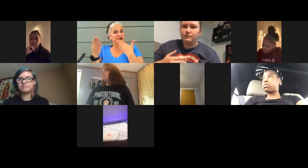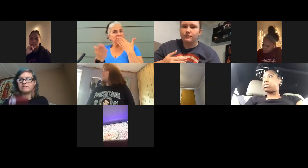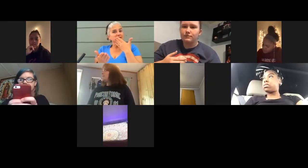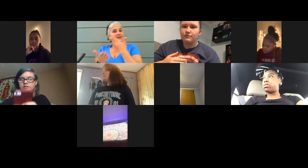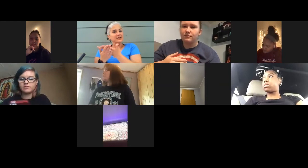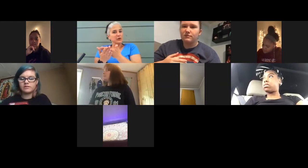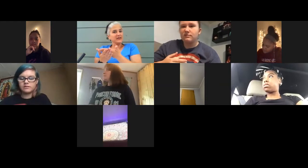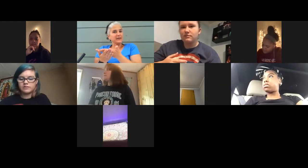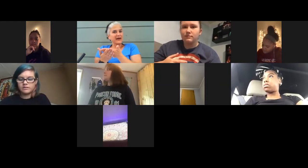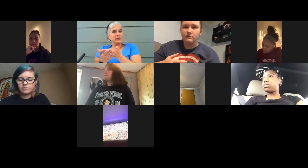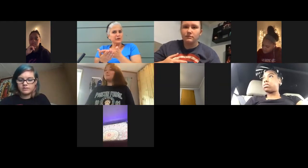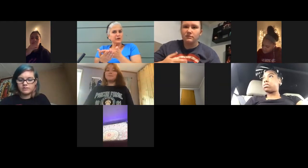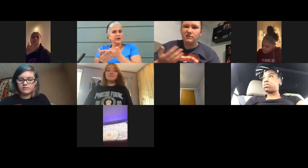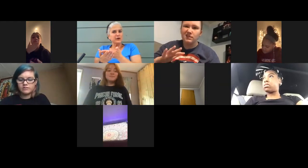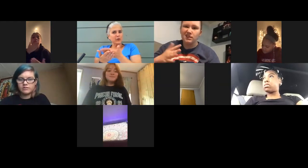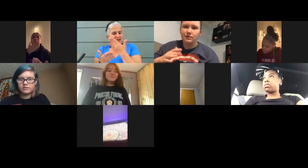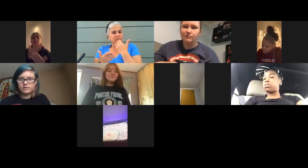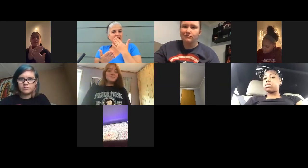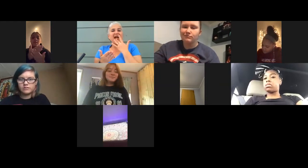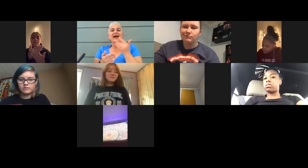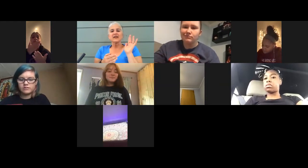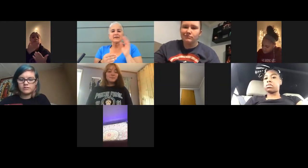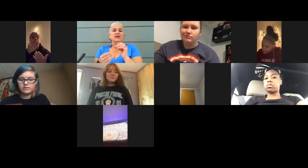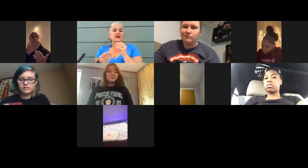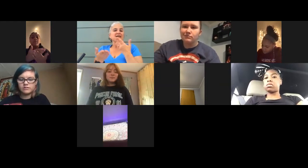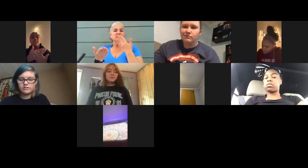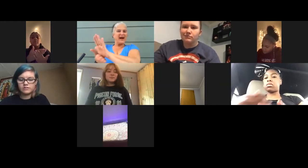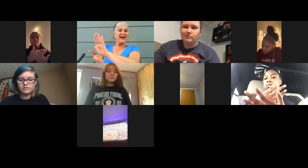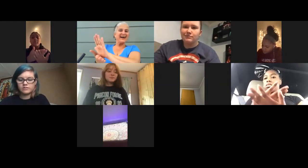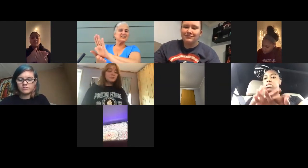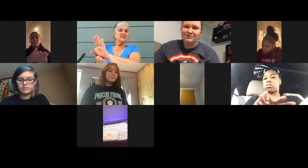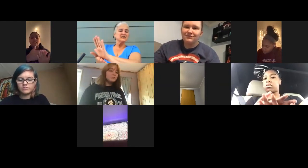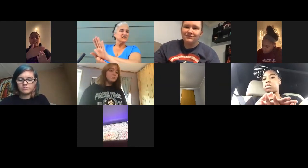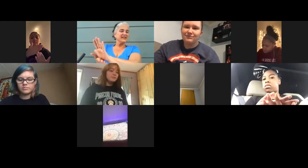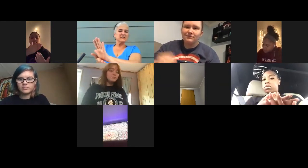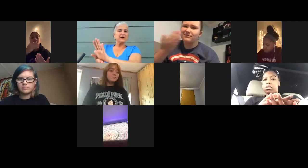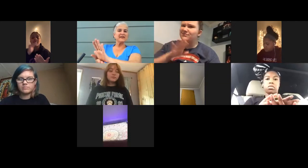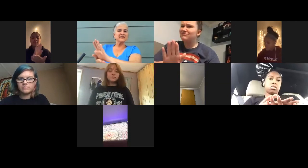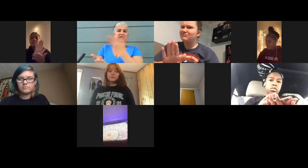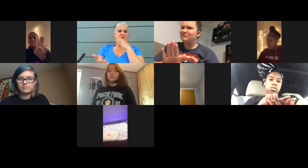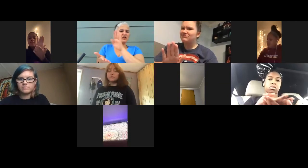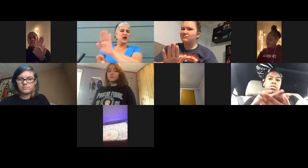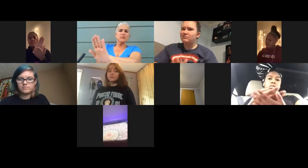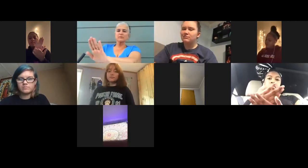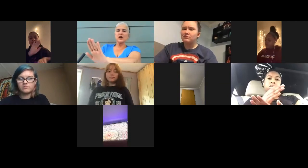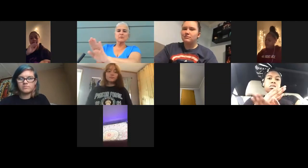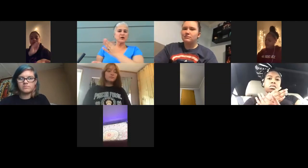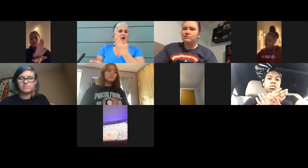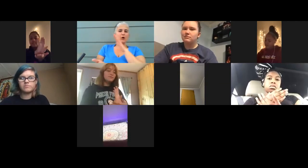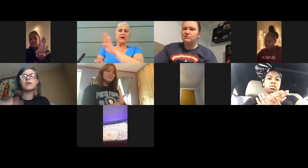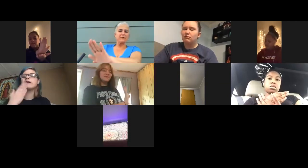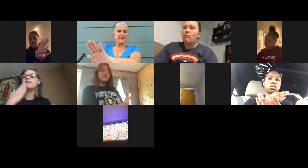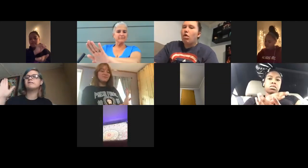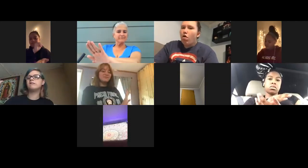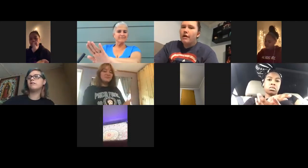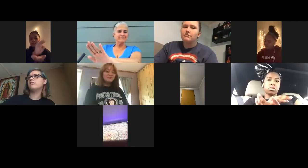it's good, you want to keep that closer to you. Want that? I mean, if it's bad, like asparagus, you're like, nope, nope,